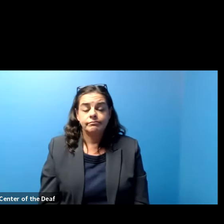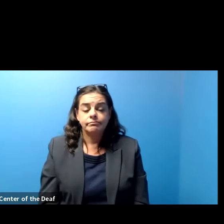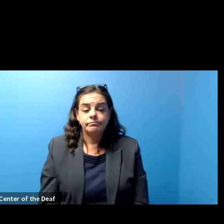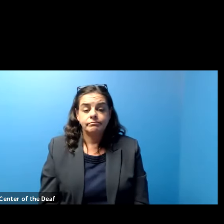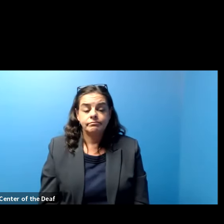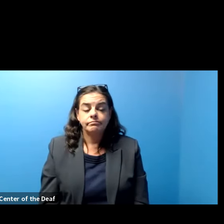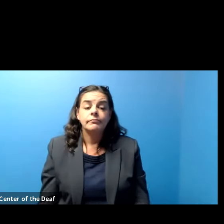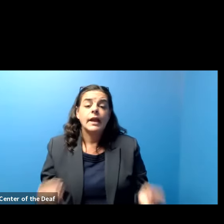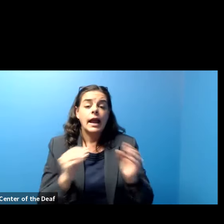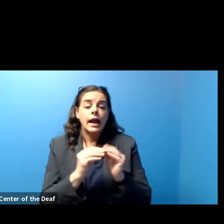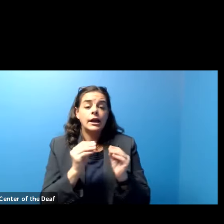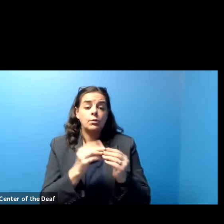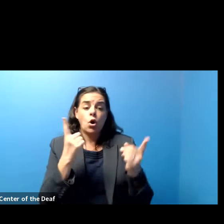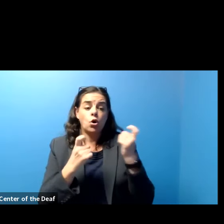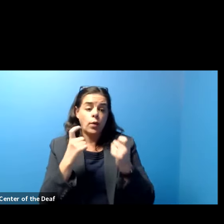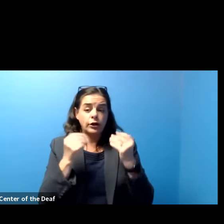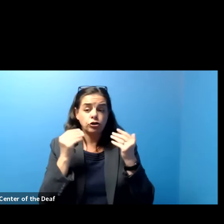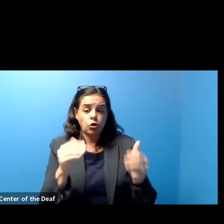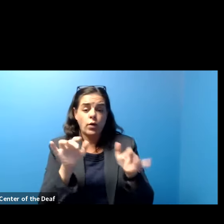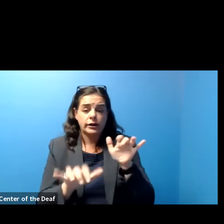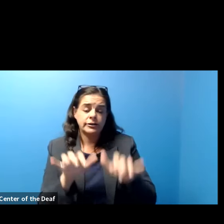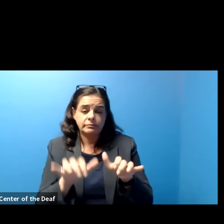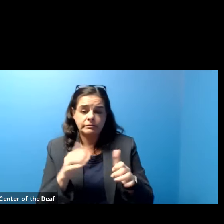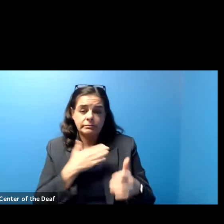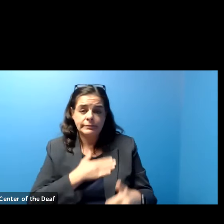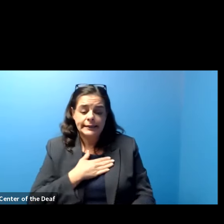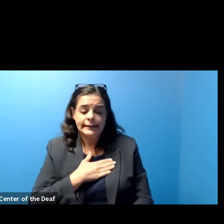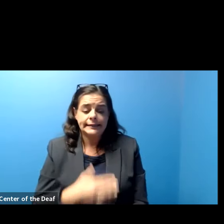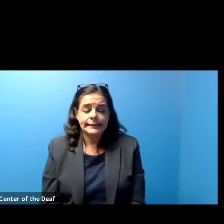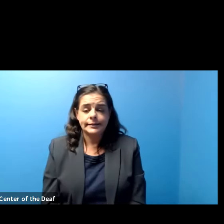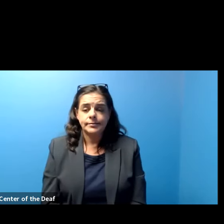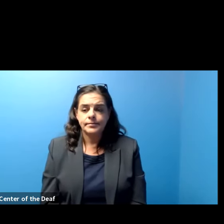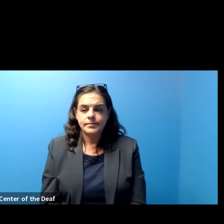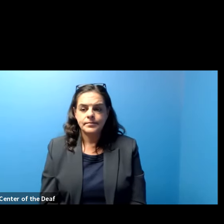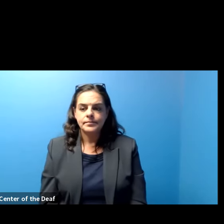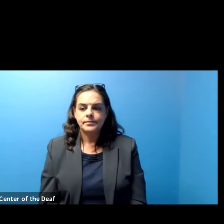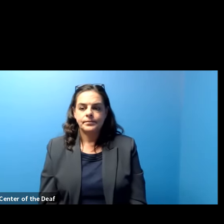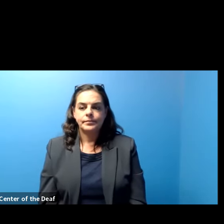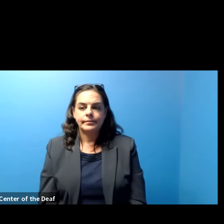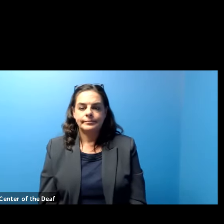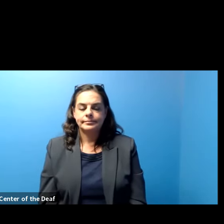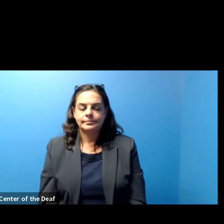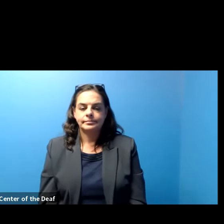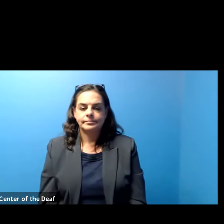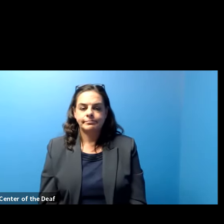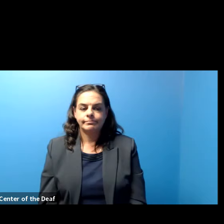additional questions, please go ahead and submit them into the chat feature now.